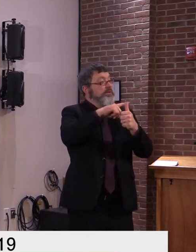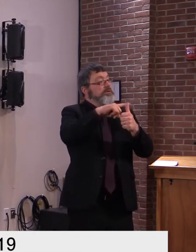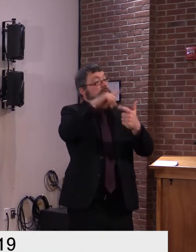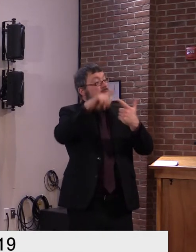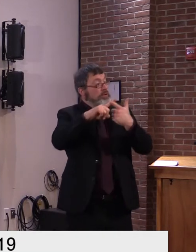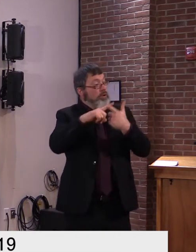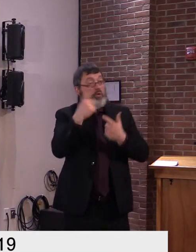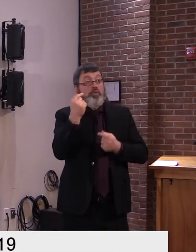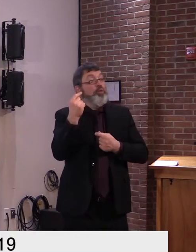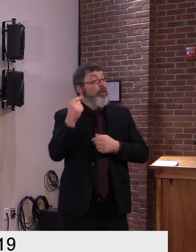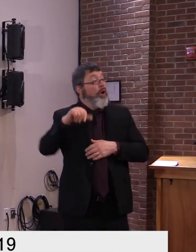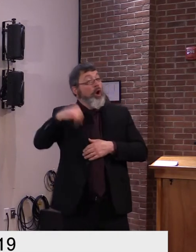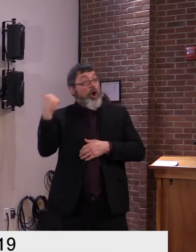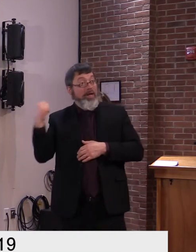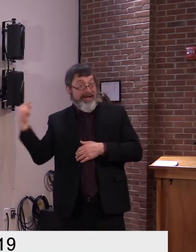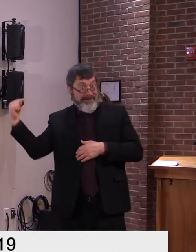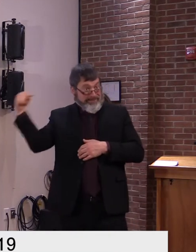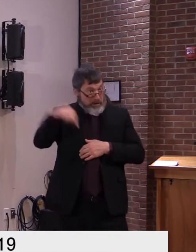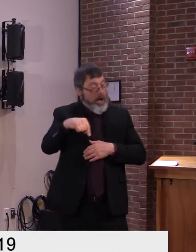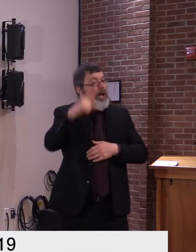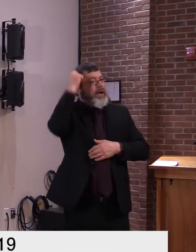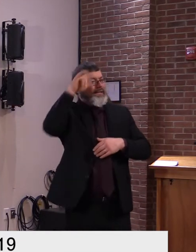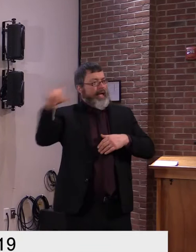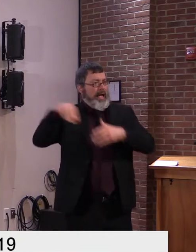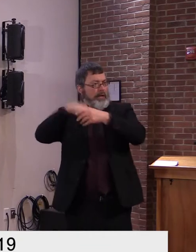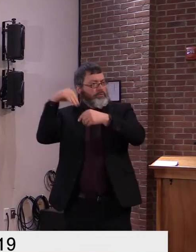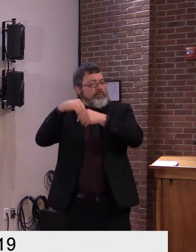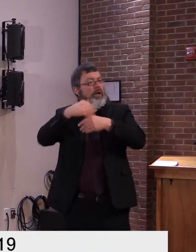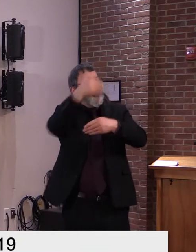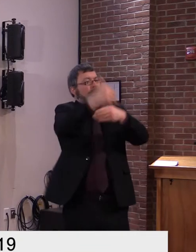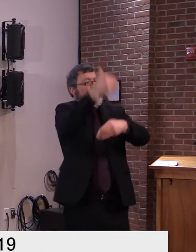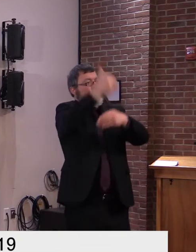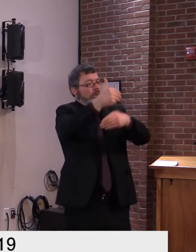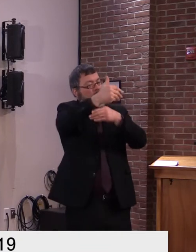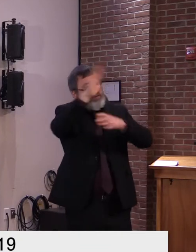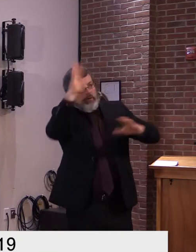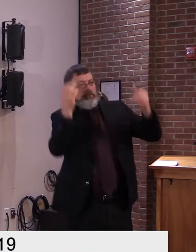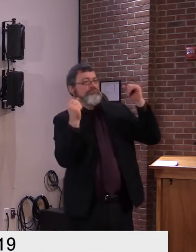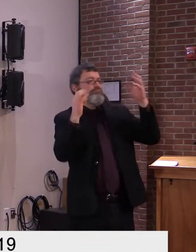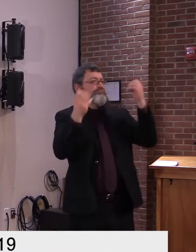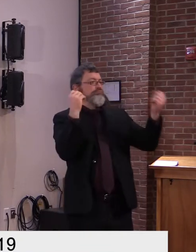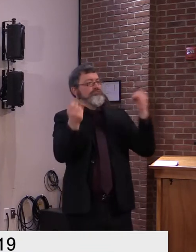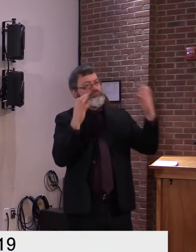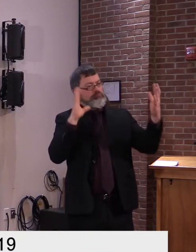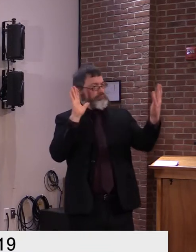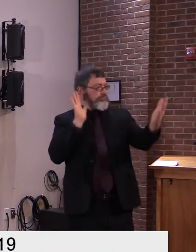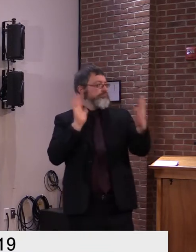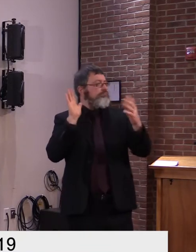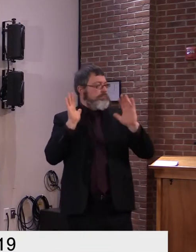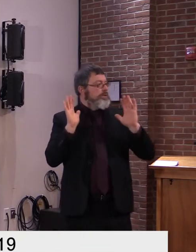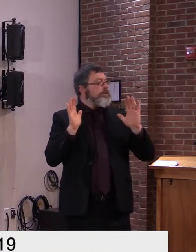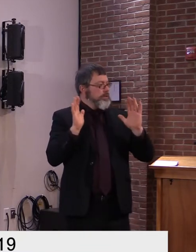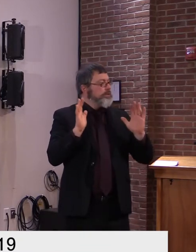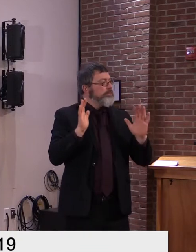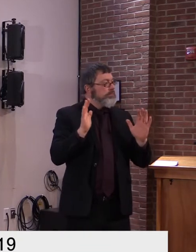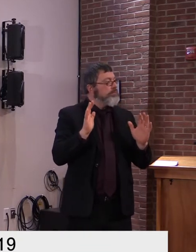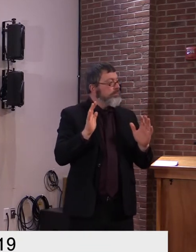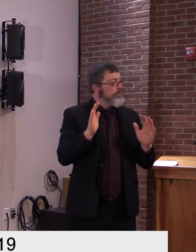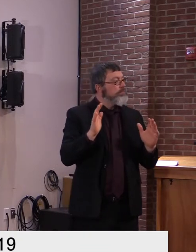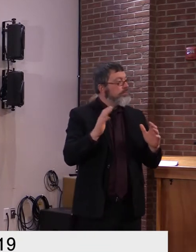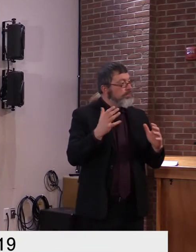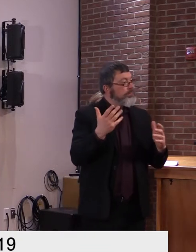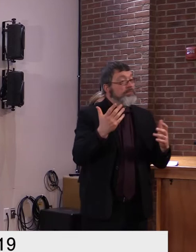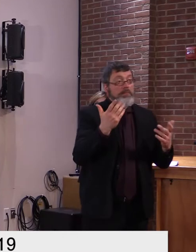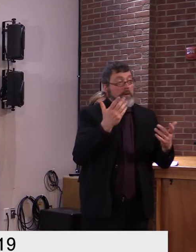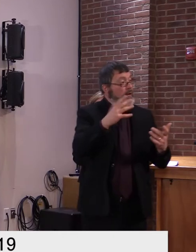look at holiday decorations, spending time in the snow, writing cards, or donating to those in need. We